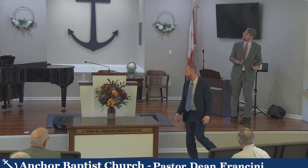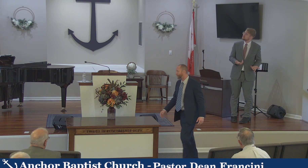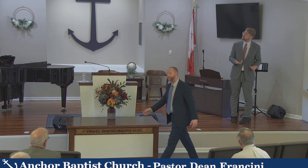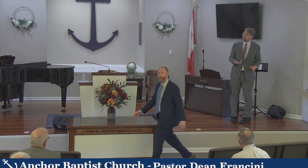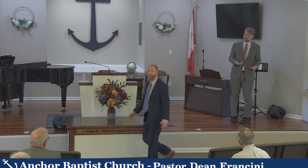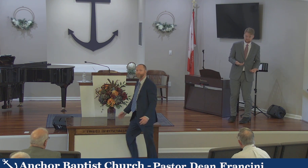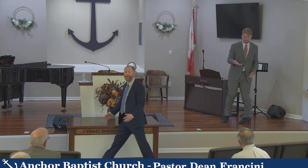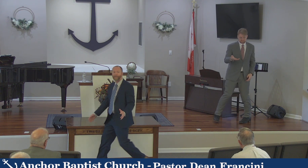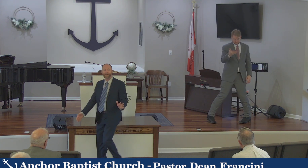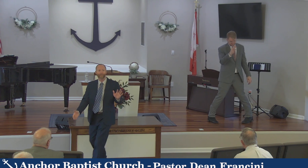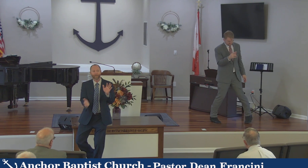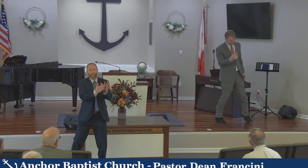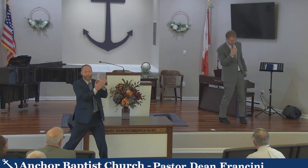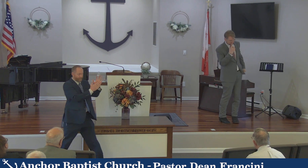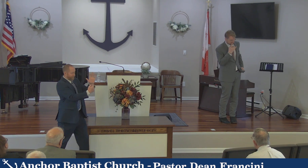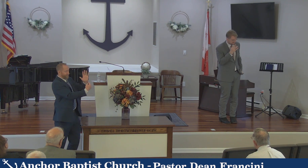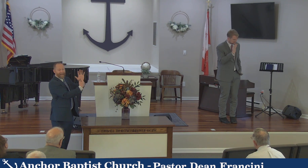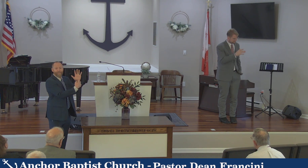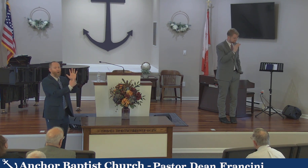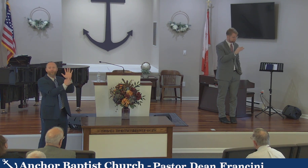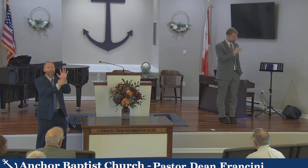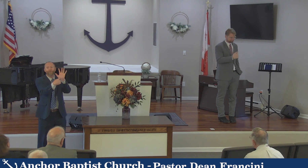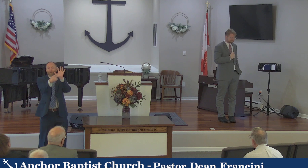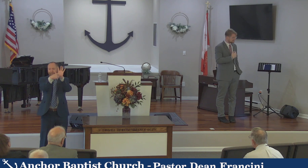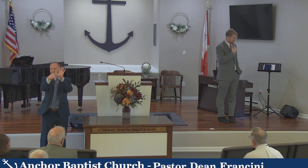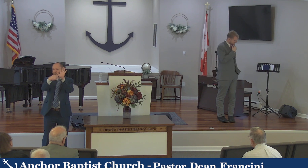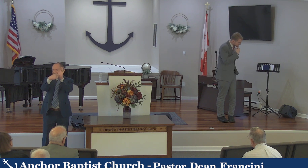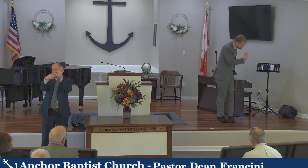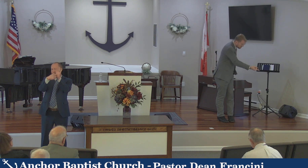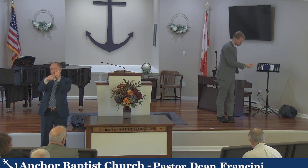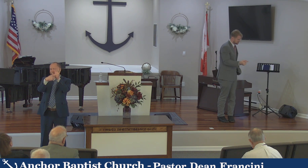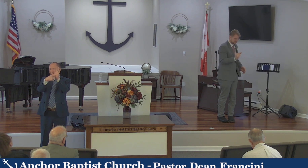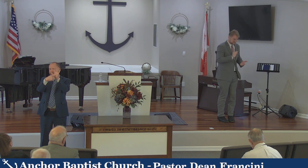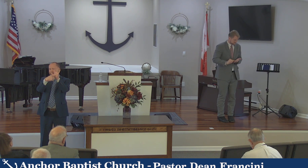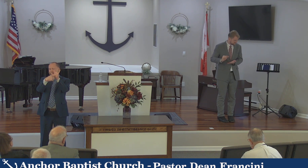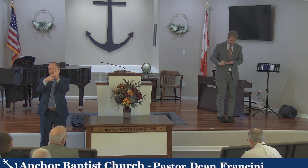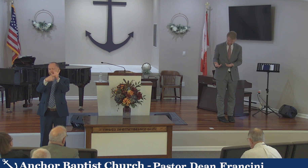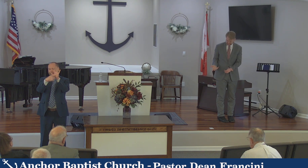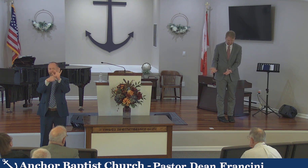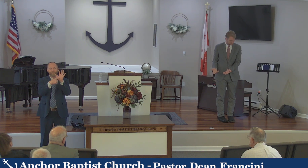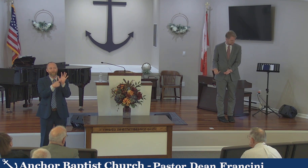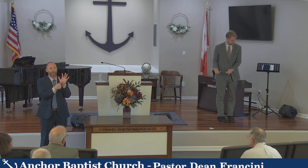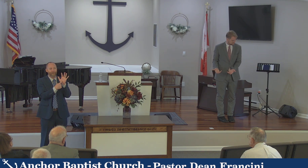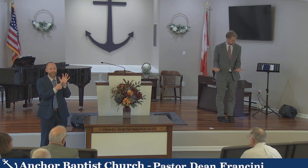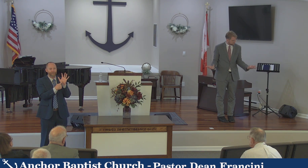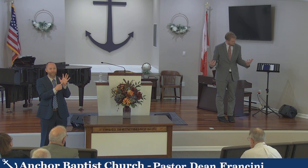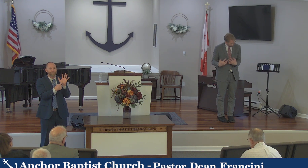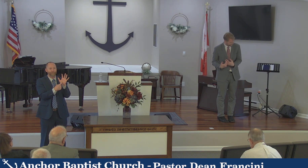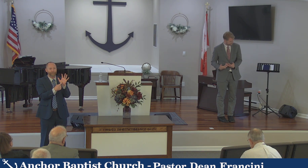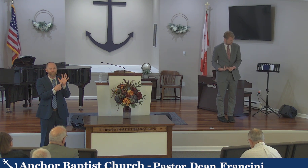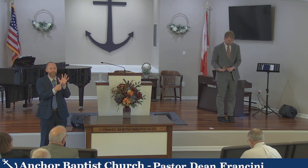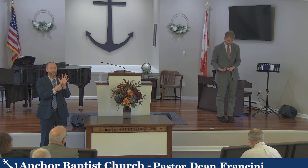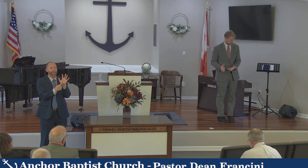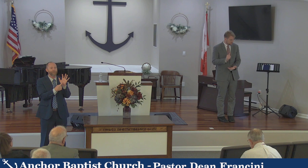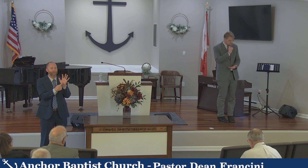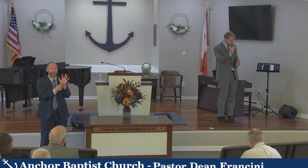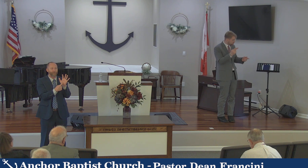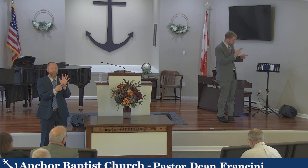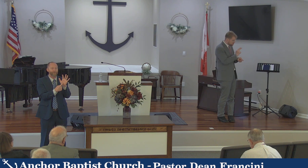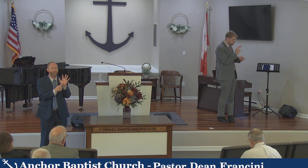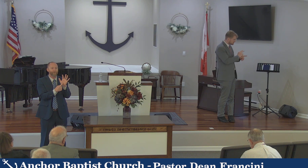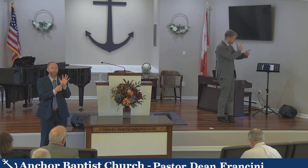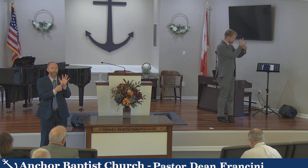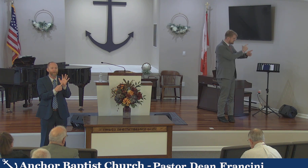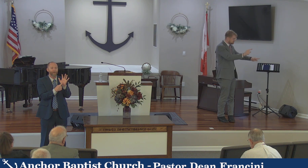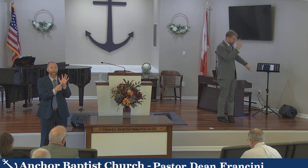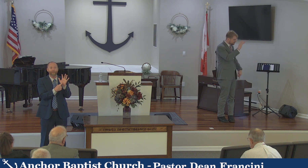And God's going to be over here saying, I told you in Scripture not to utilize this liberty for the occasion of your